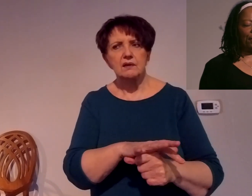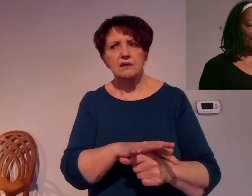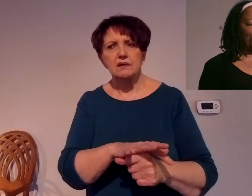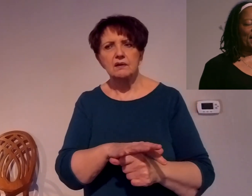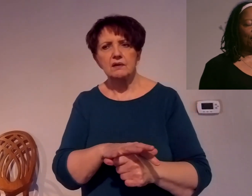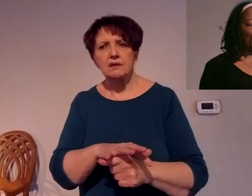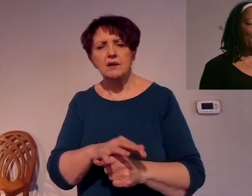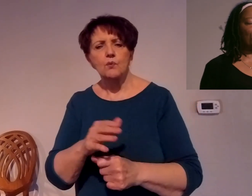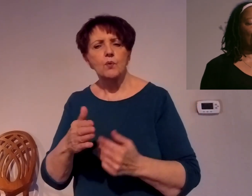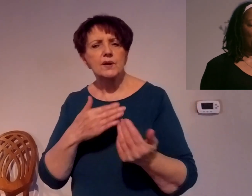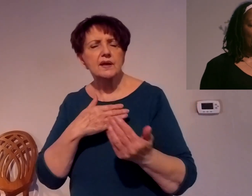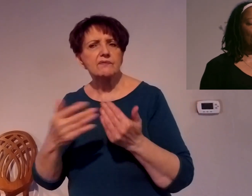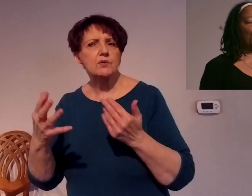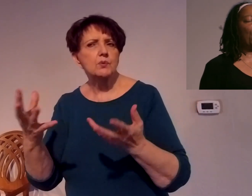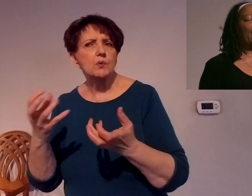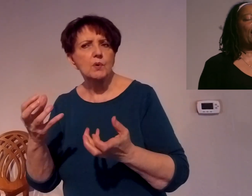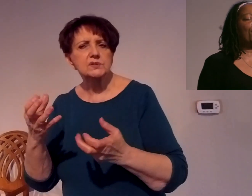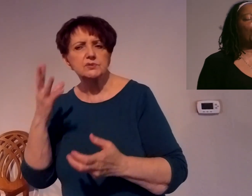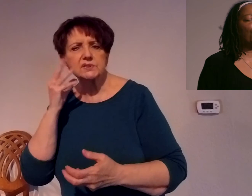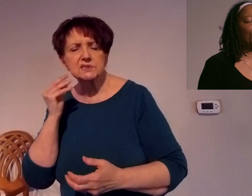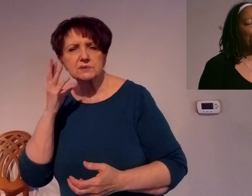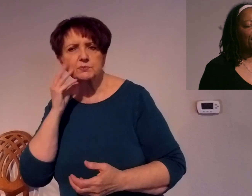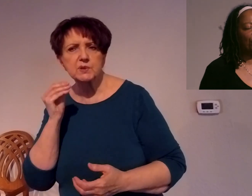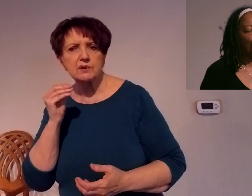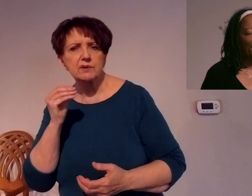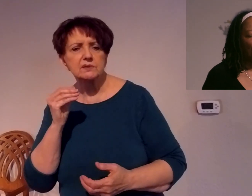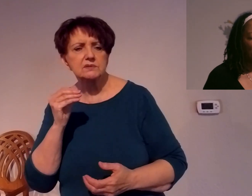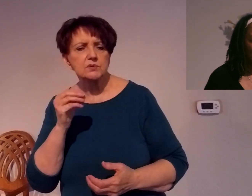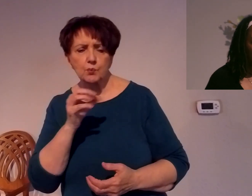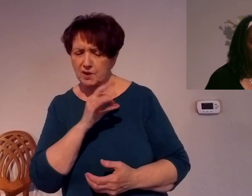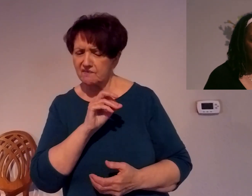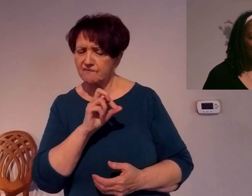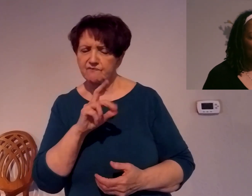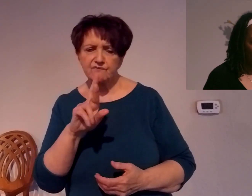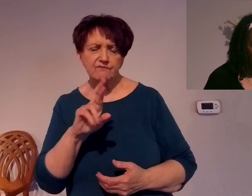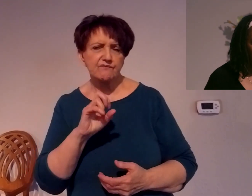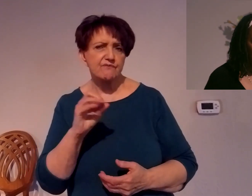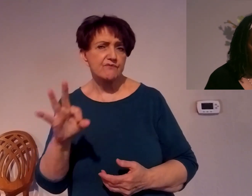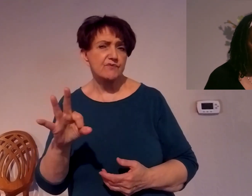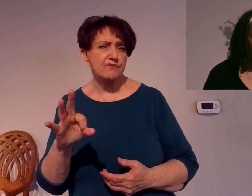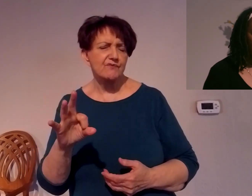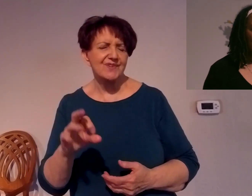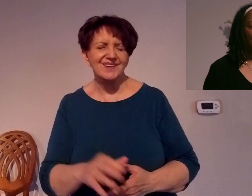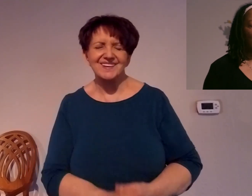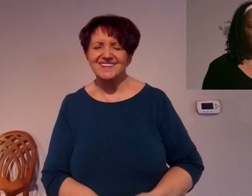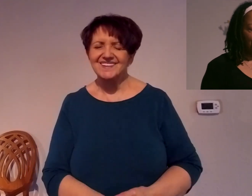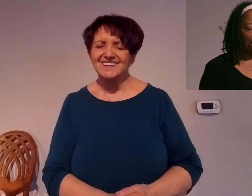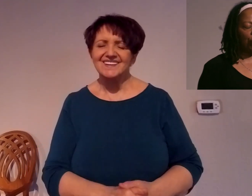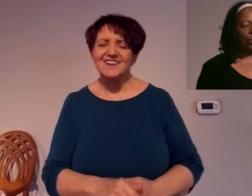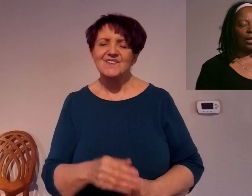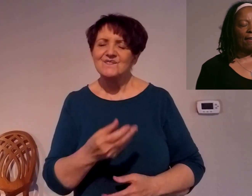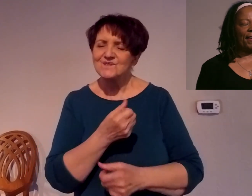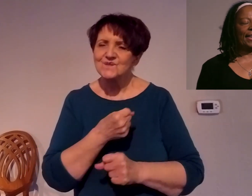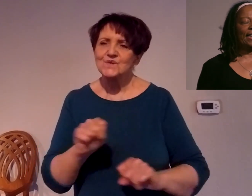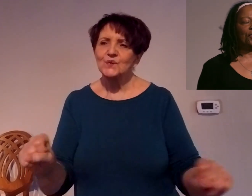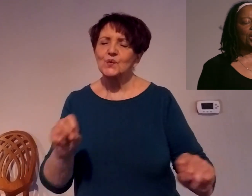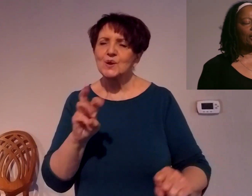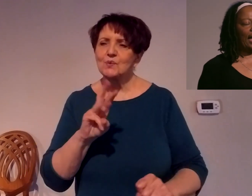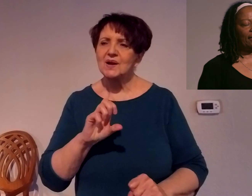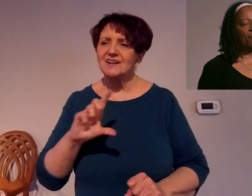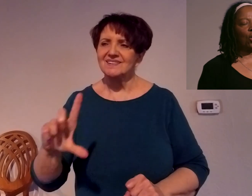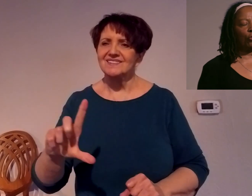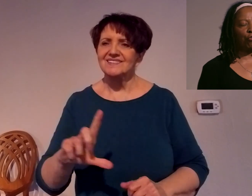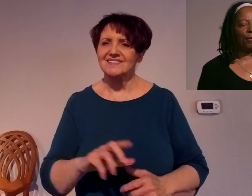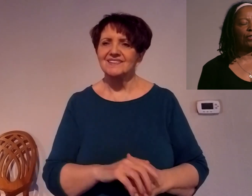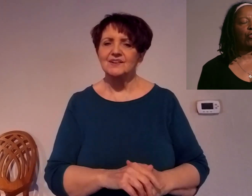want to experience, because we have free will and we are able to experience whatever it is we want to experience in our individual life and in